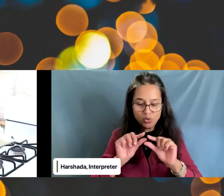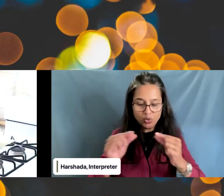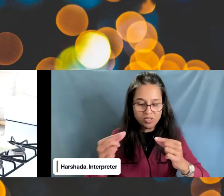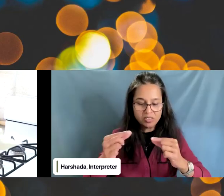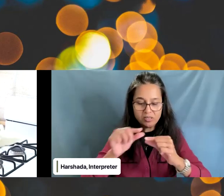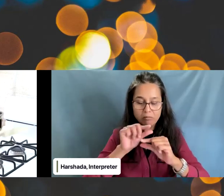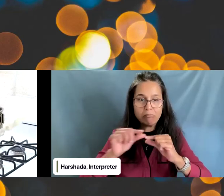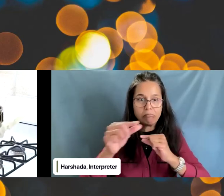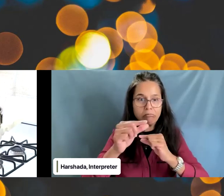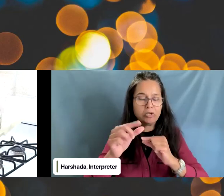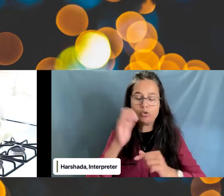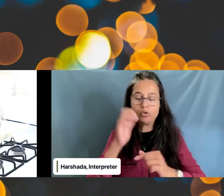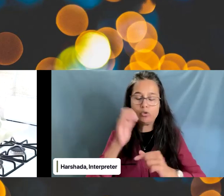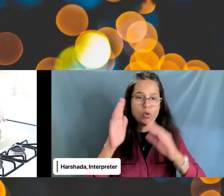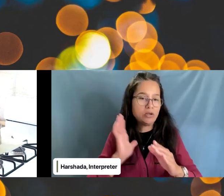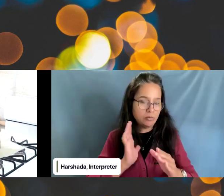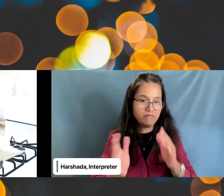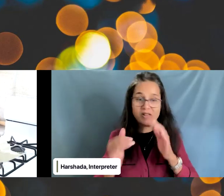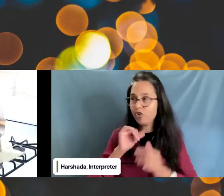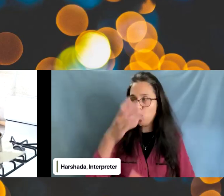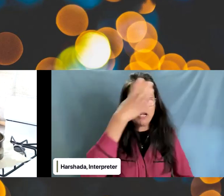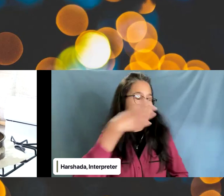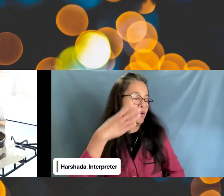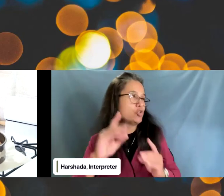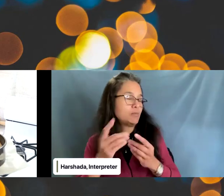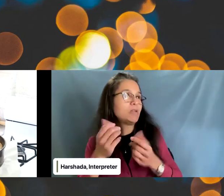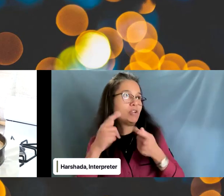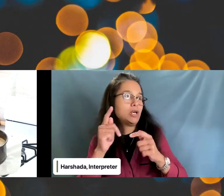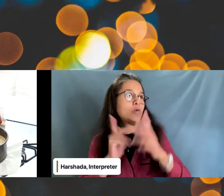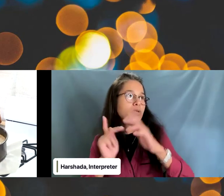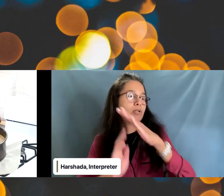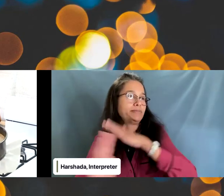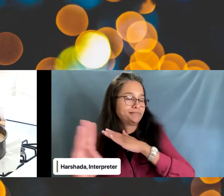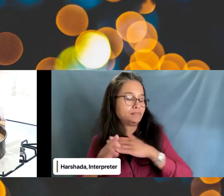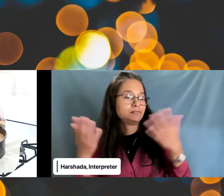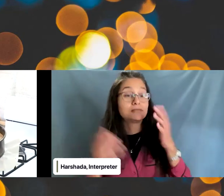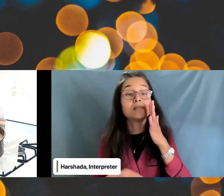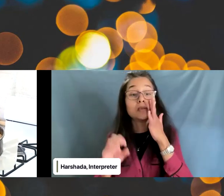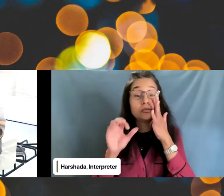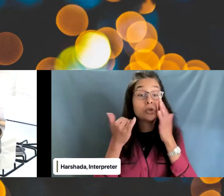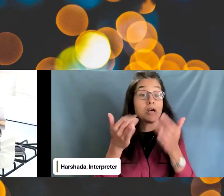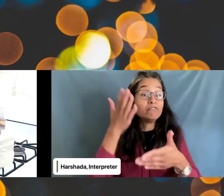not immigration. We're okay to let some people through. So once it's done, right,